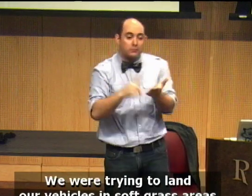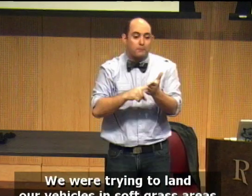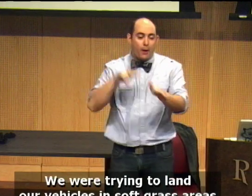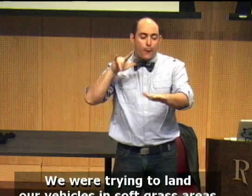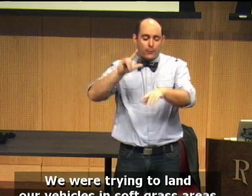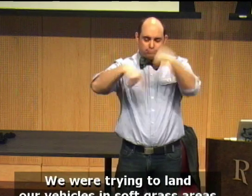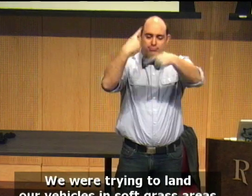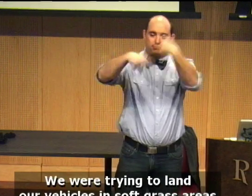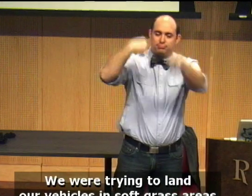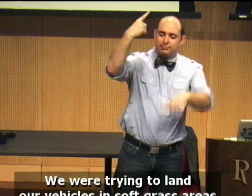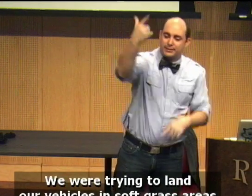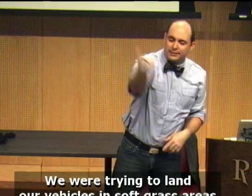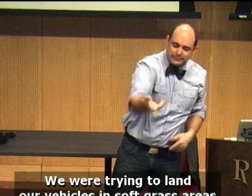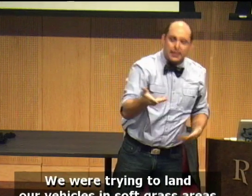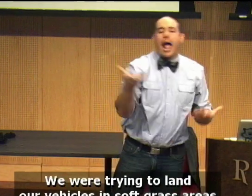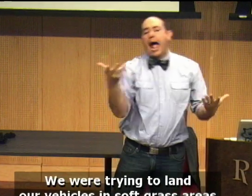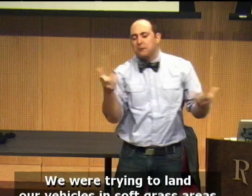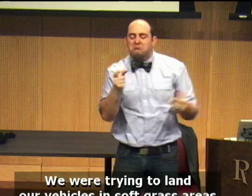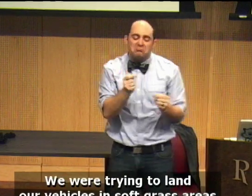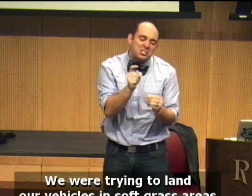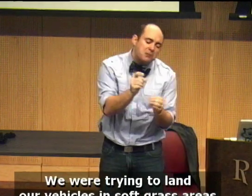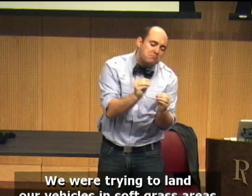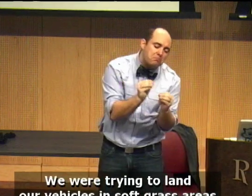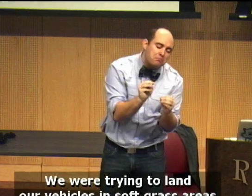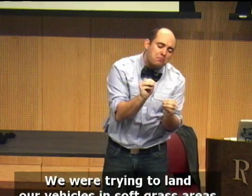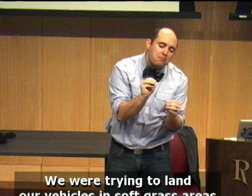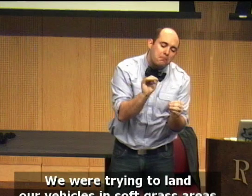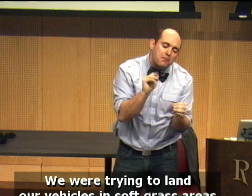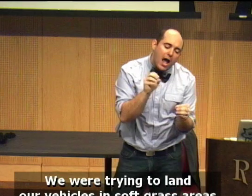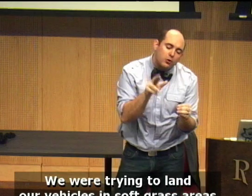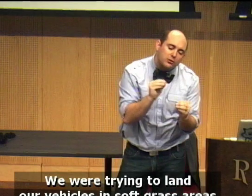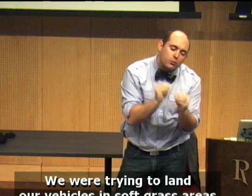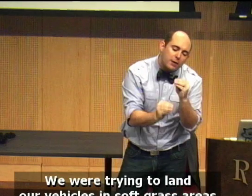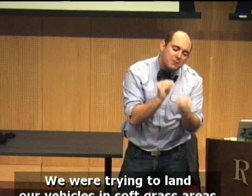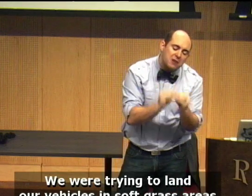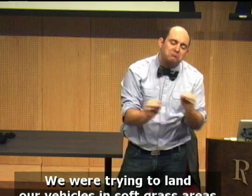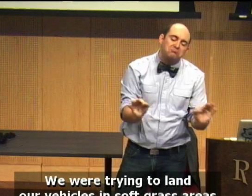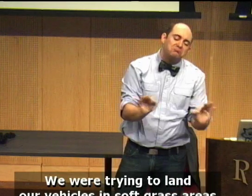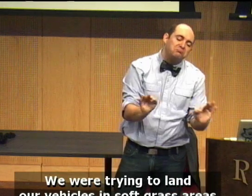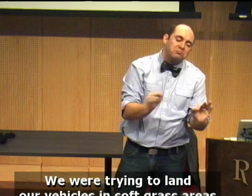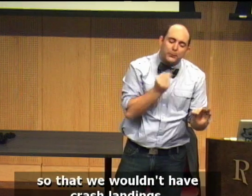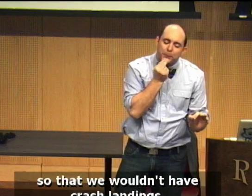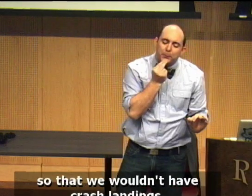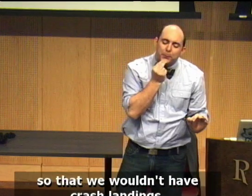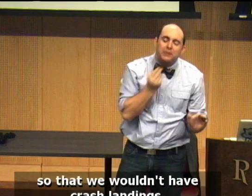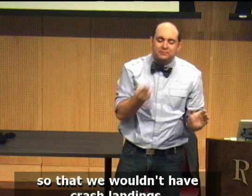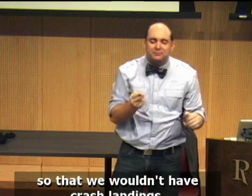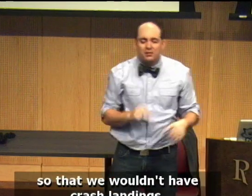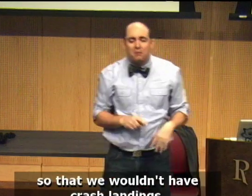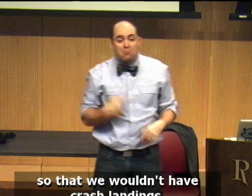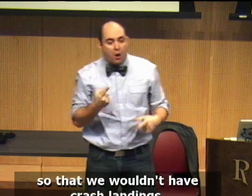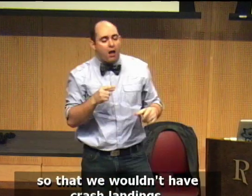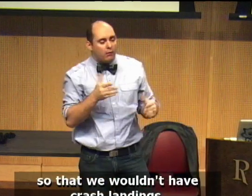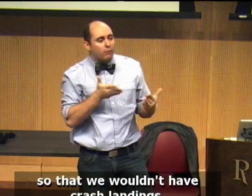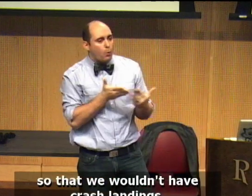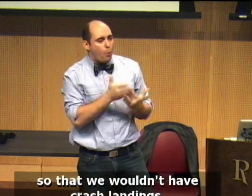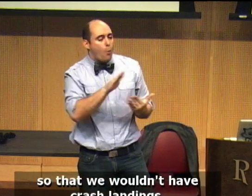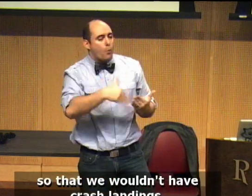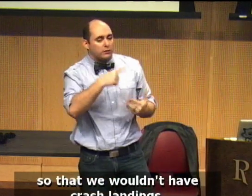were trying to land our vehicles in soft grass areas so that we wouldn't have crash landings,